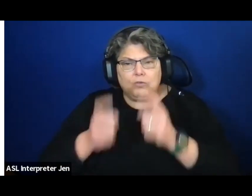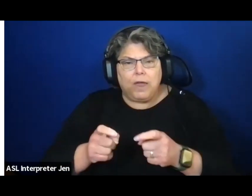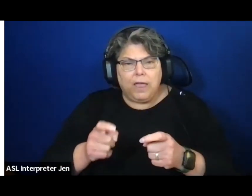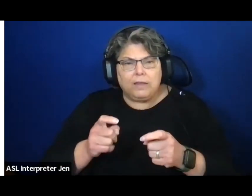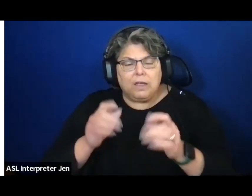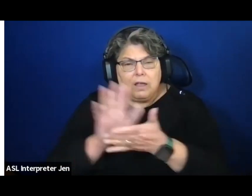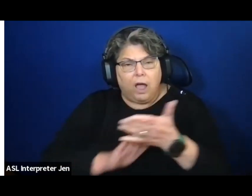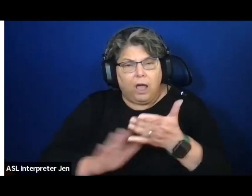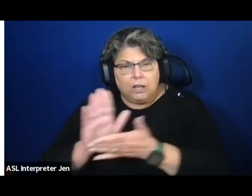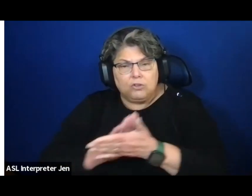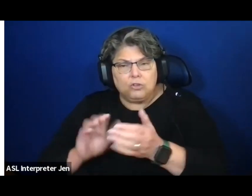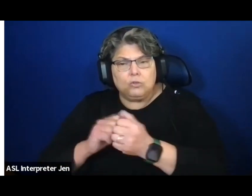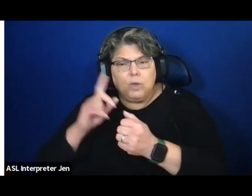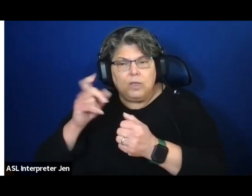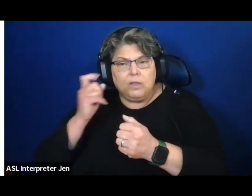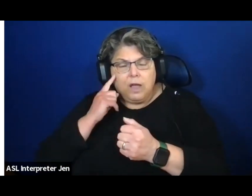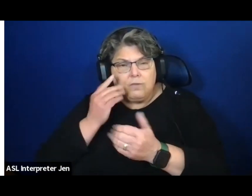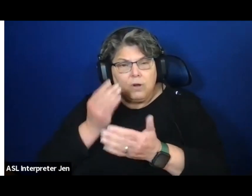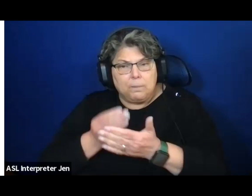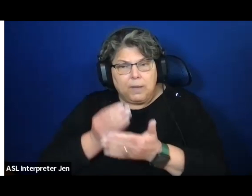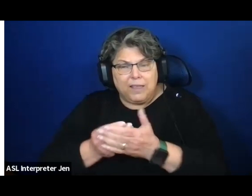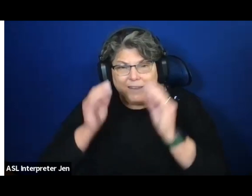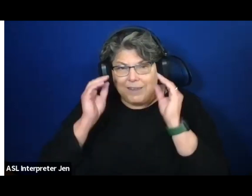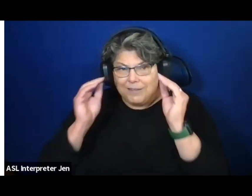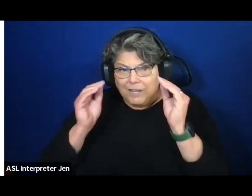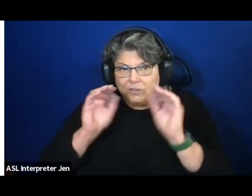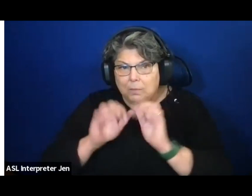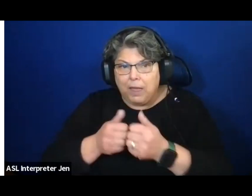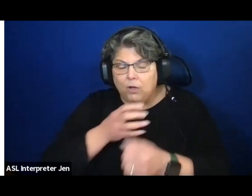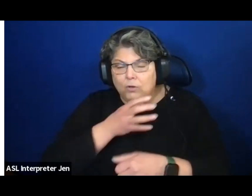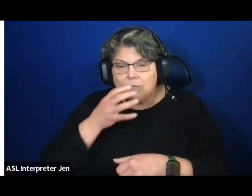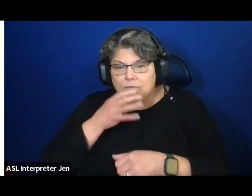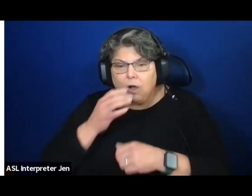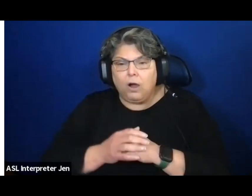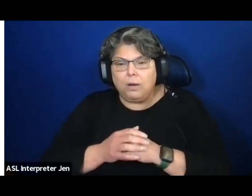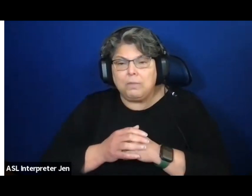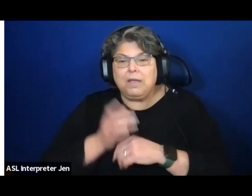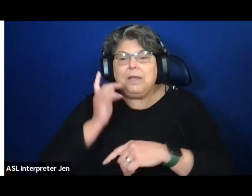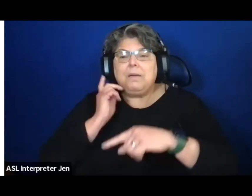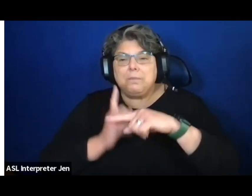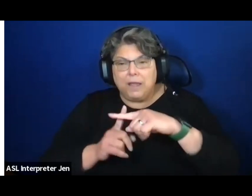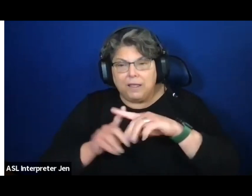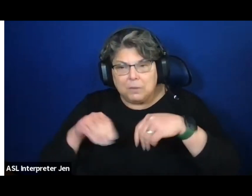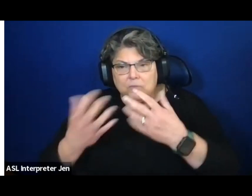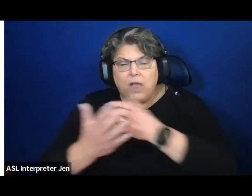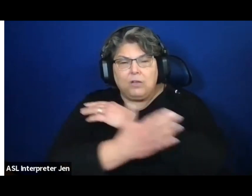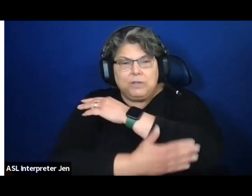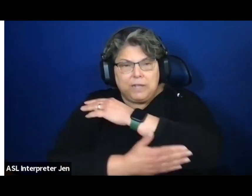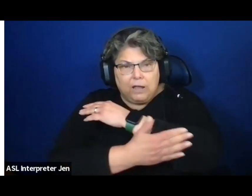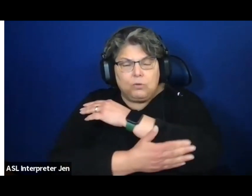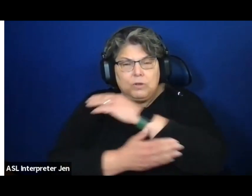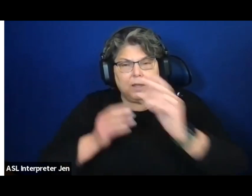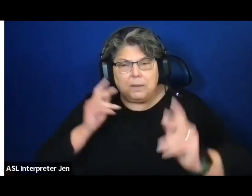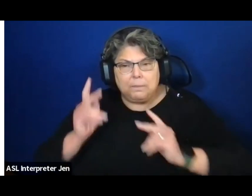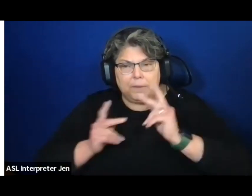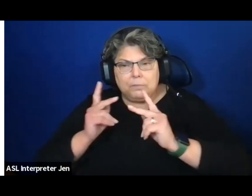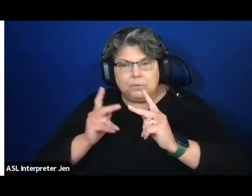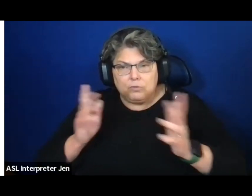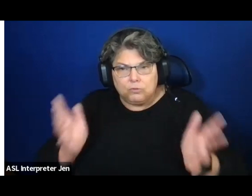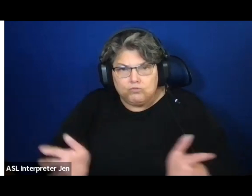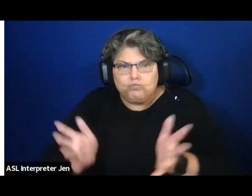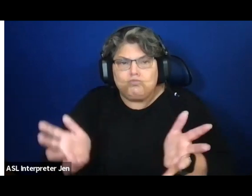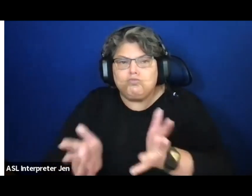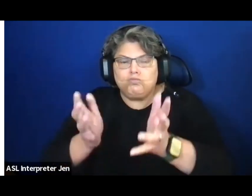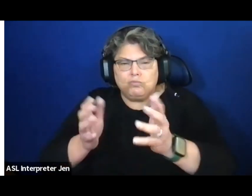money to teach them how to farm. Not only that, they provided county agents to further their expertise